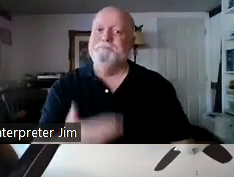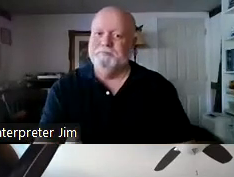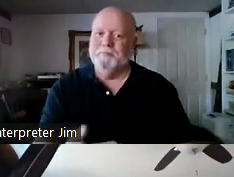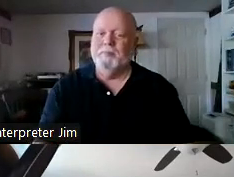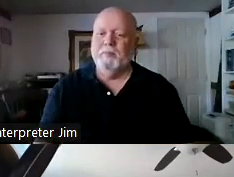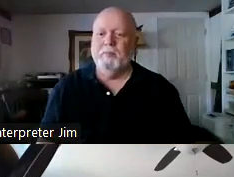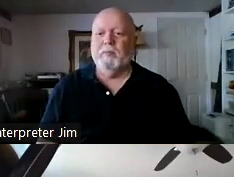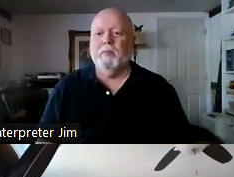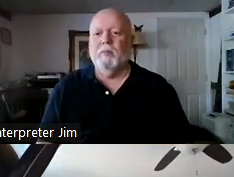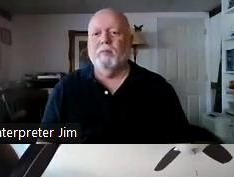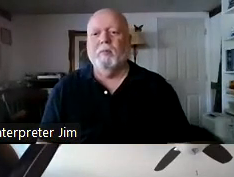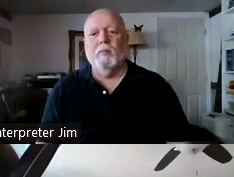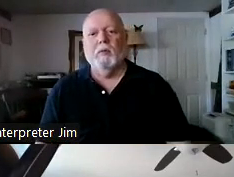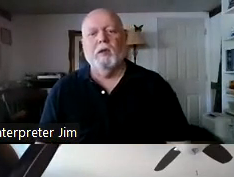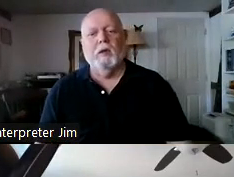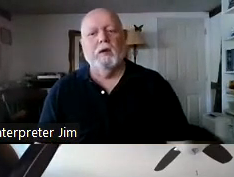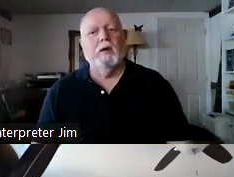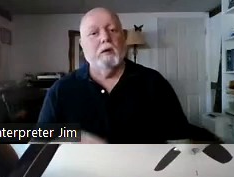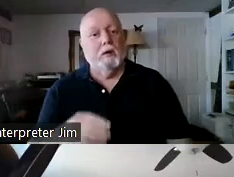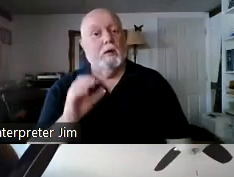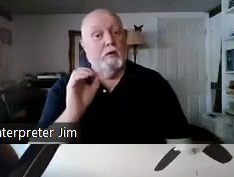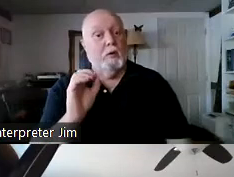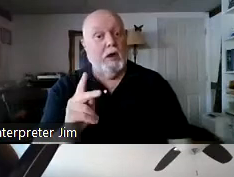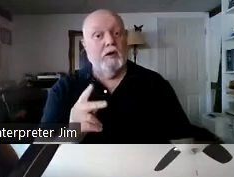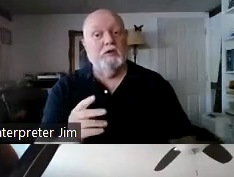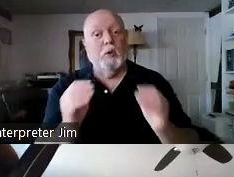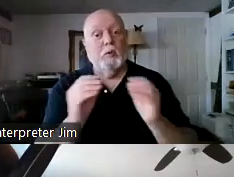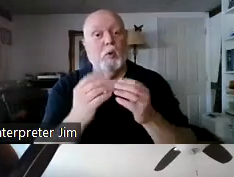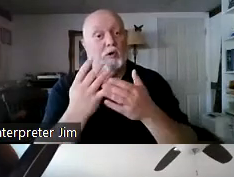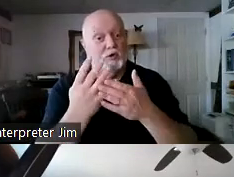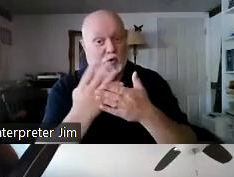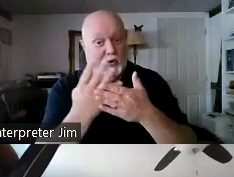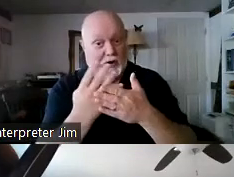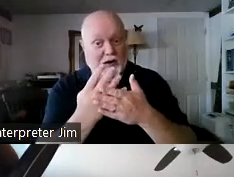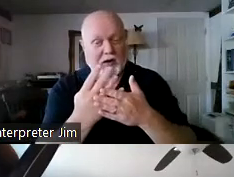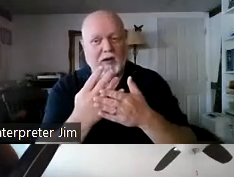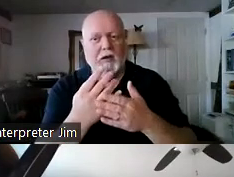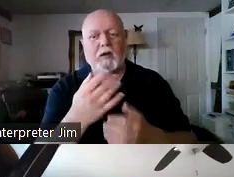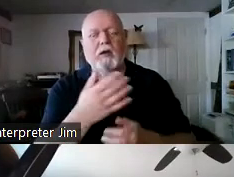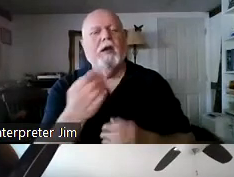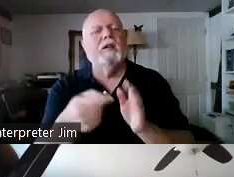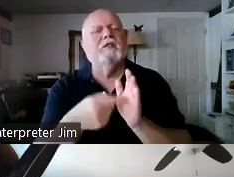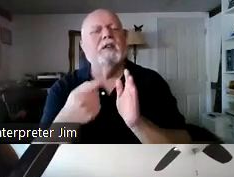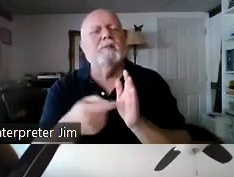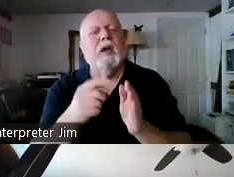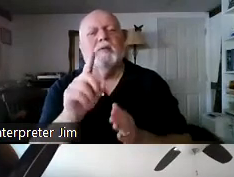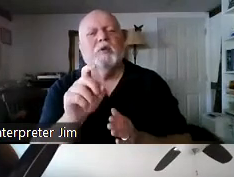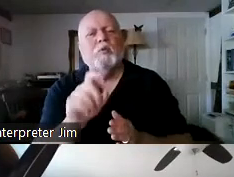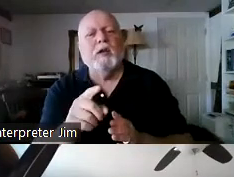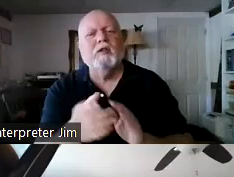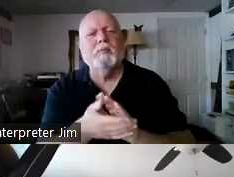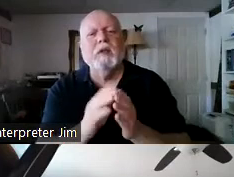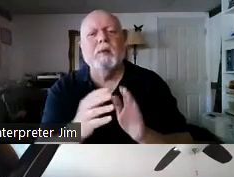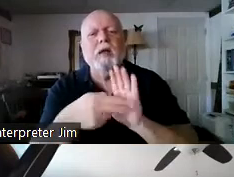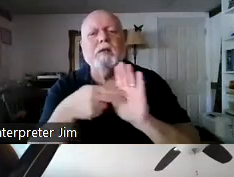Absolutely. So further screening, and then also, I know one thing that we suggest is sometimes those questions can be kind of stigmatizing or almost in your